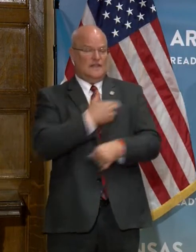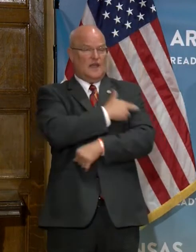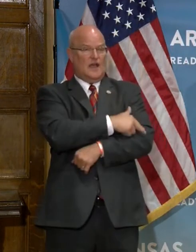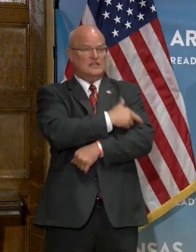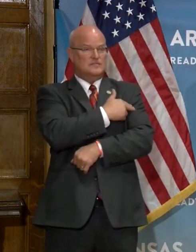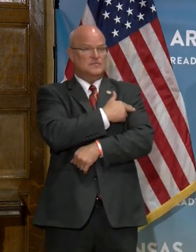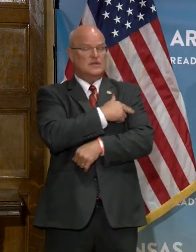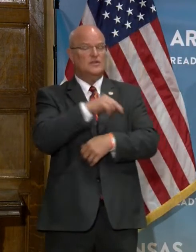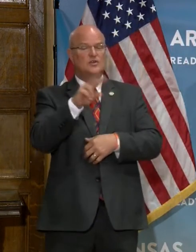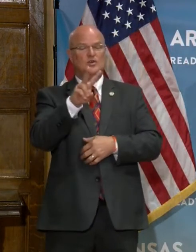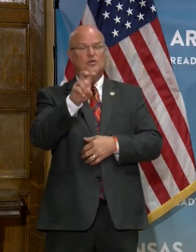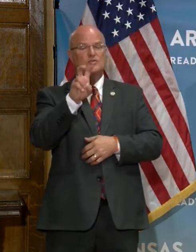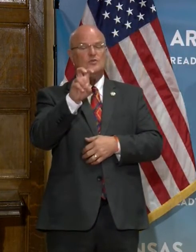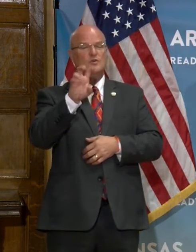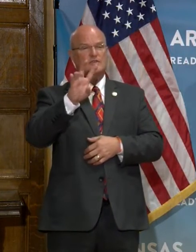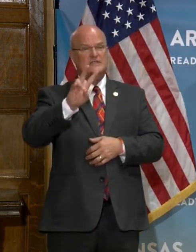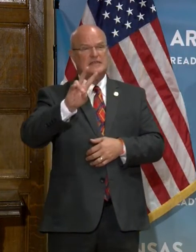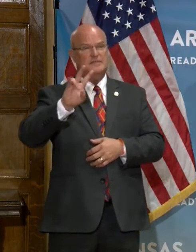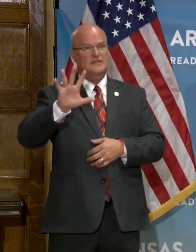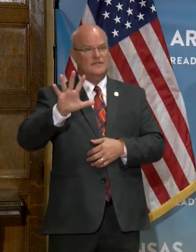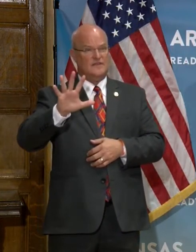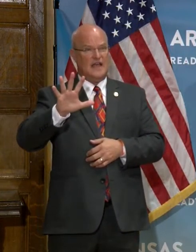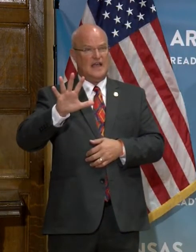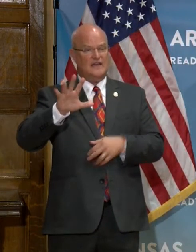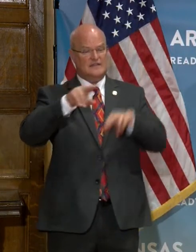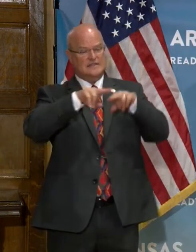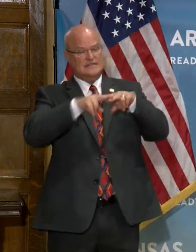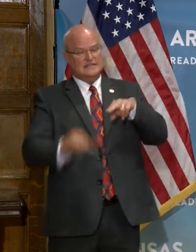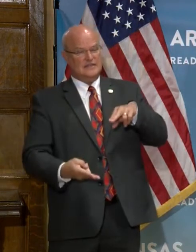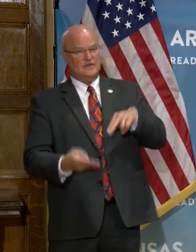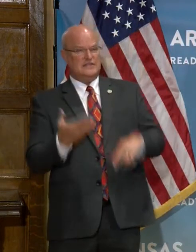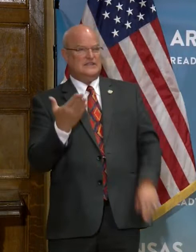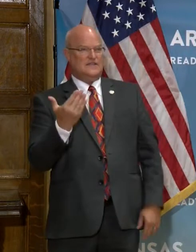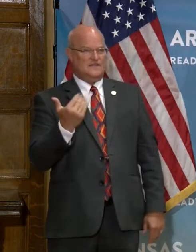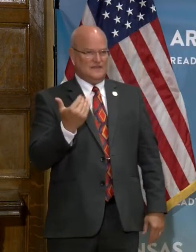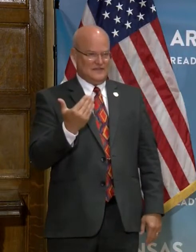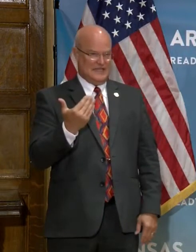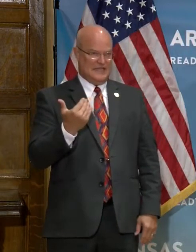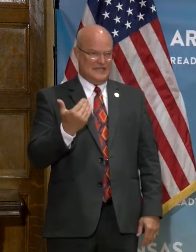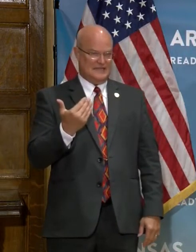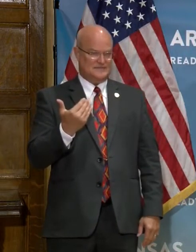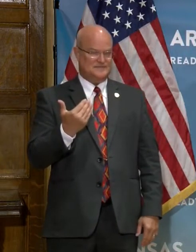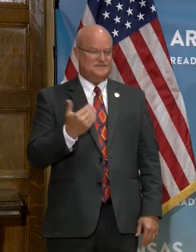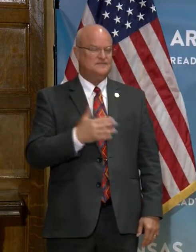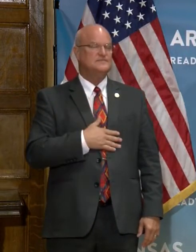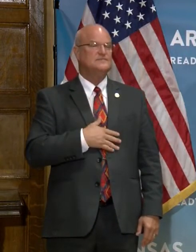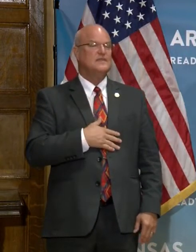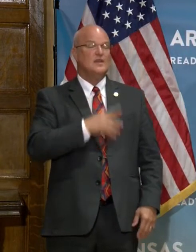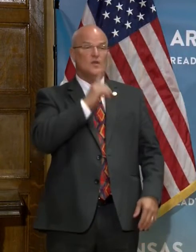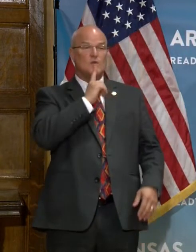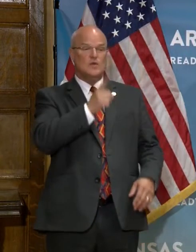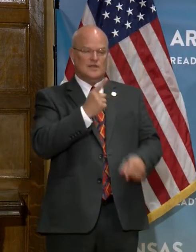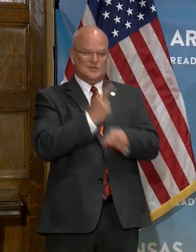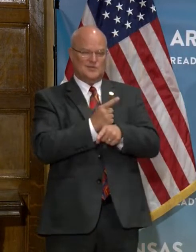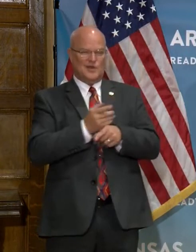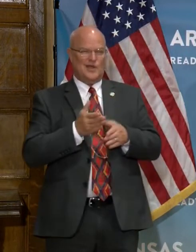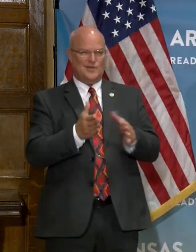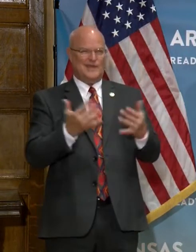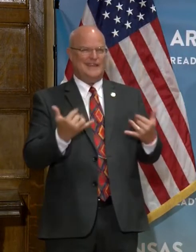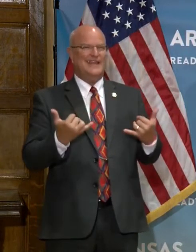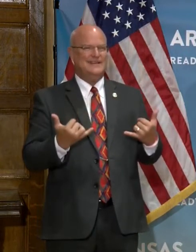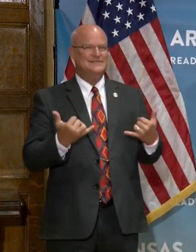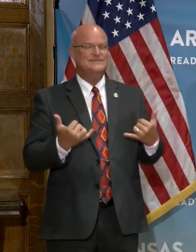hospitalized 275. That's a net decrease of 15 from yesterday, so we're definitely going in the right